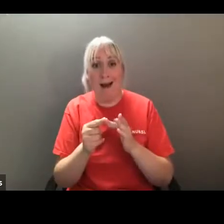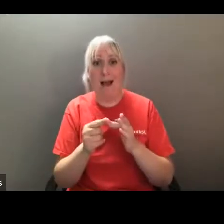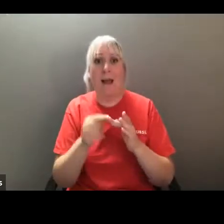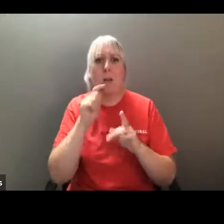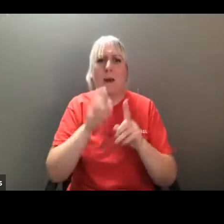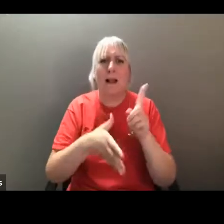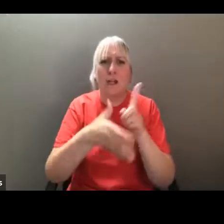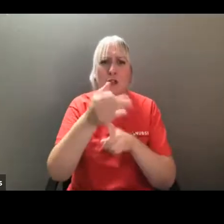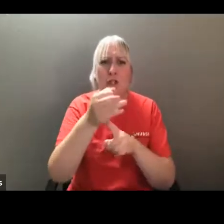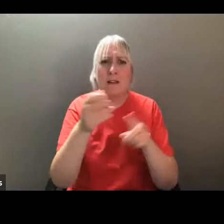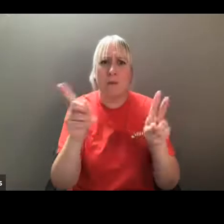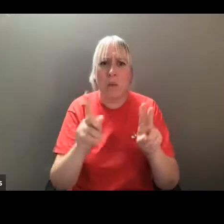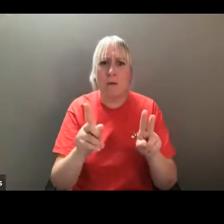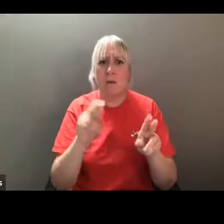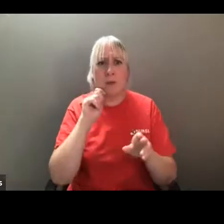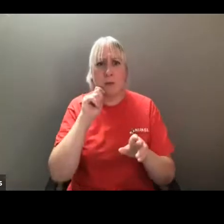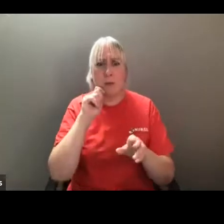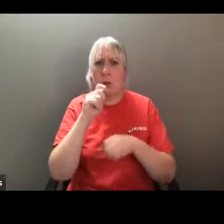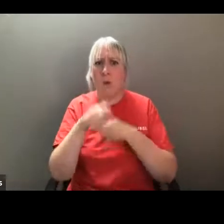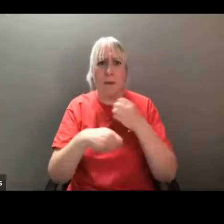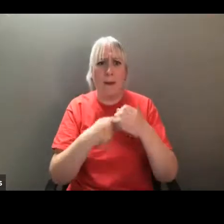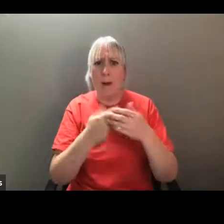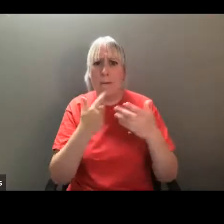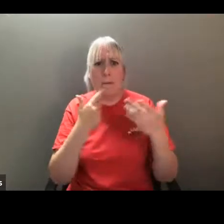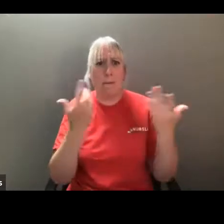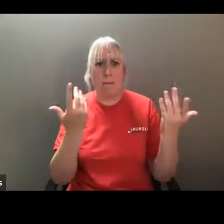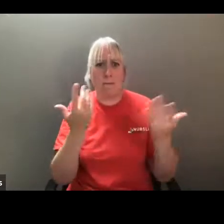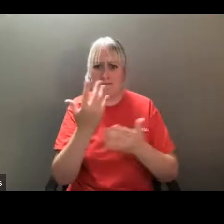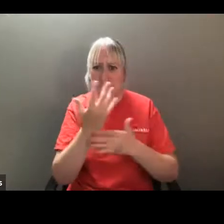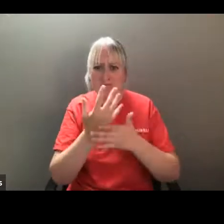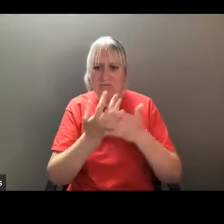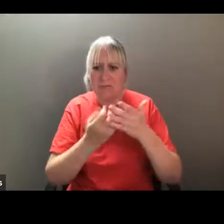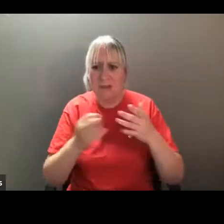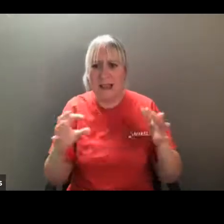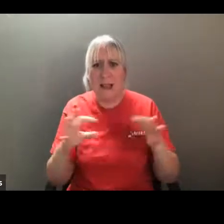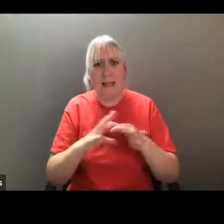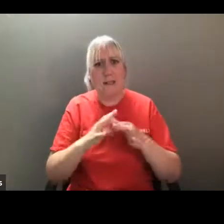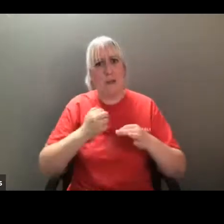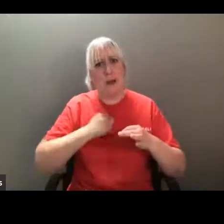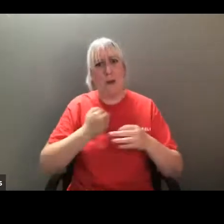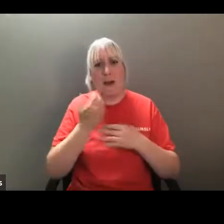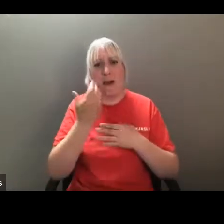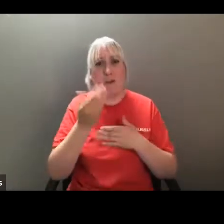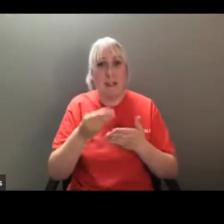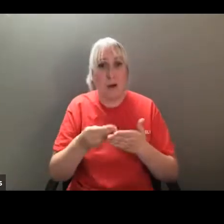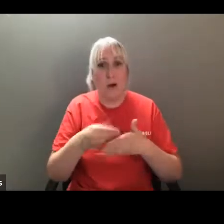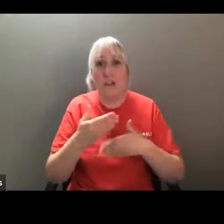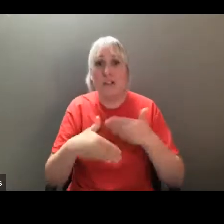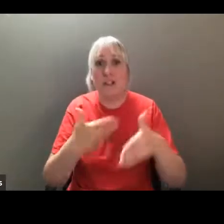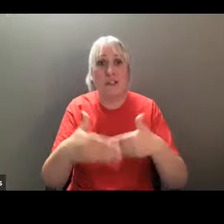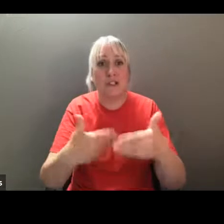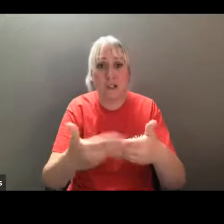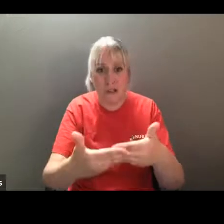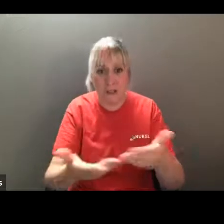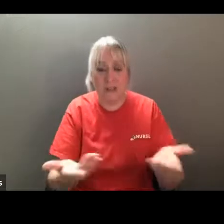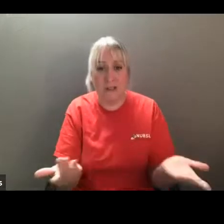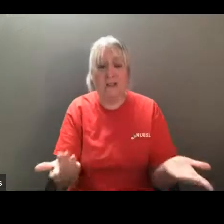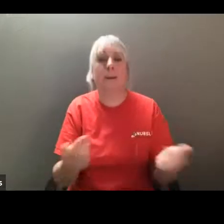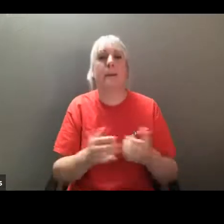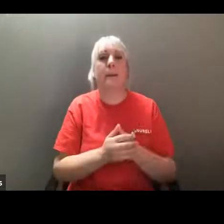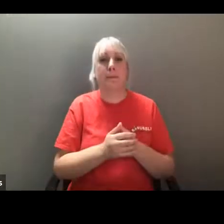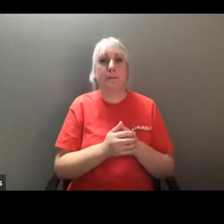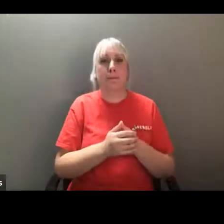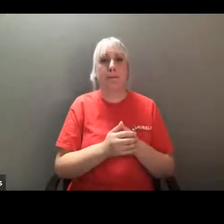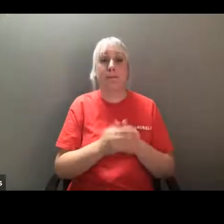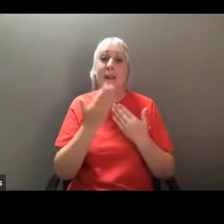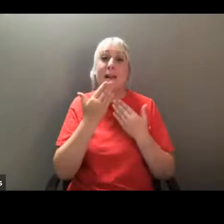just get swallowed up by everybody's existing costs. I will finish off by saying thank you